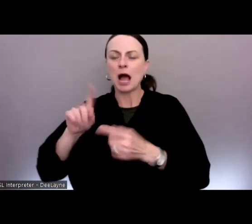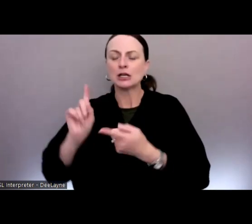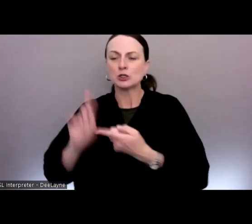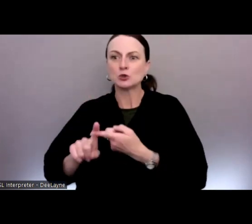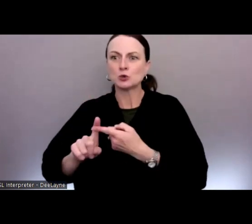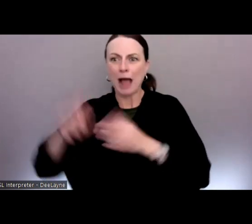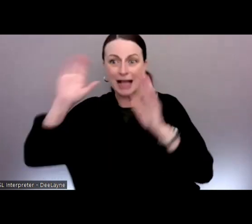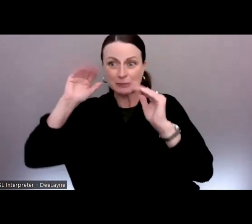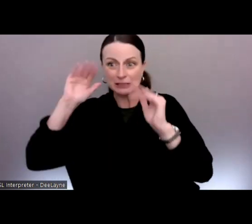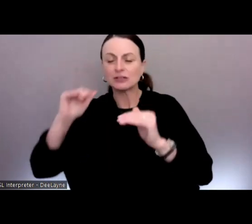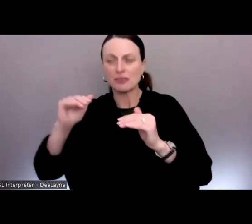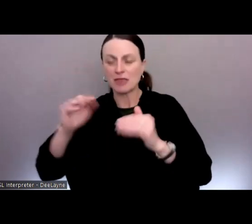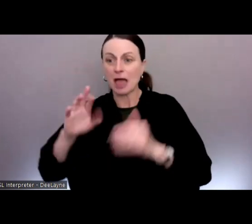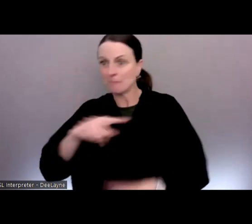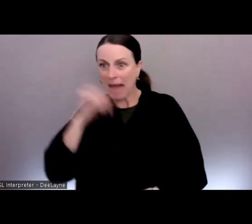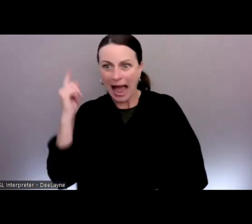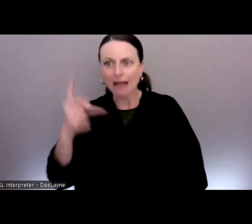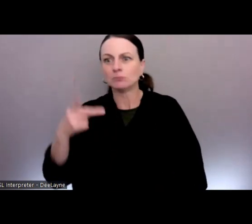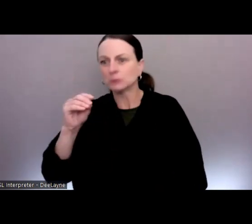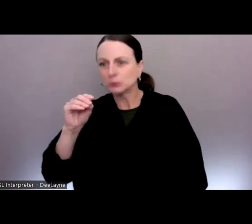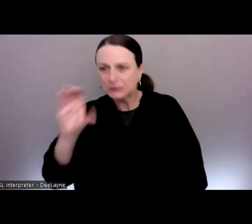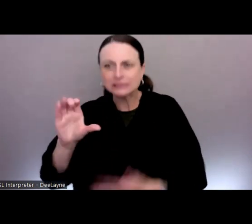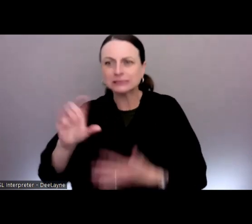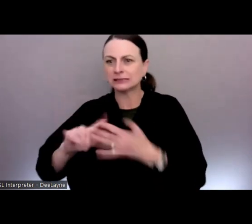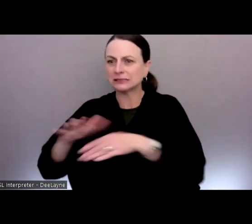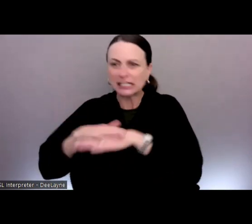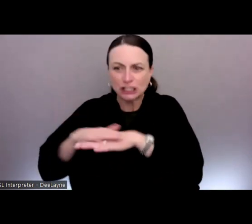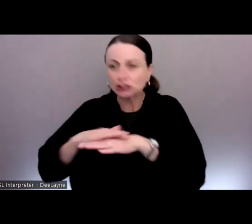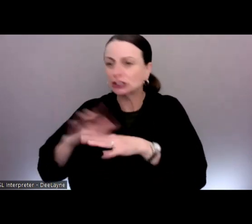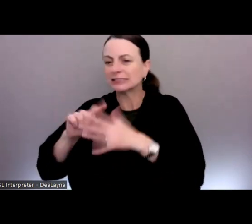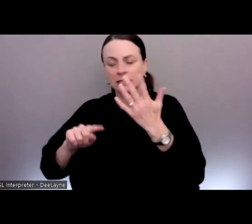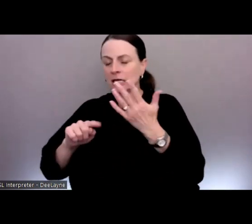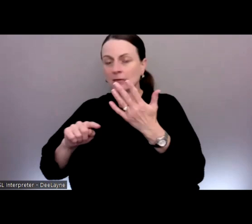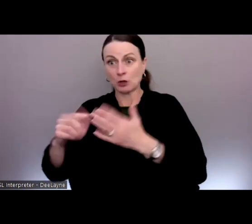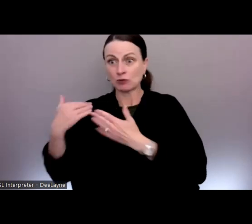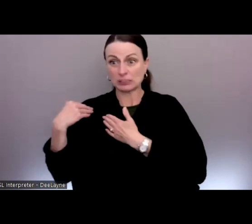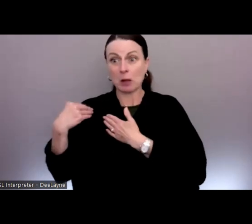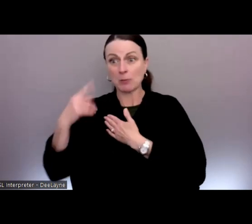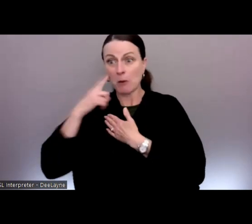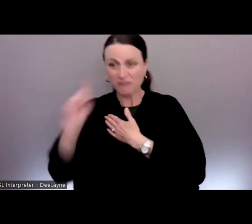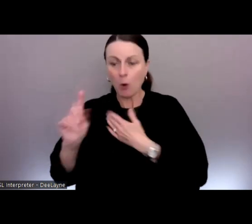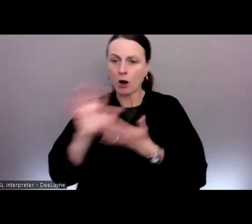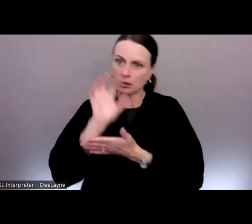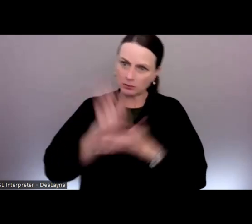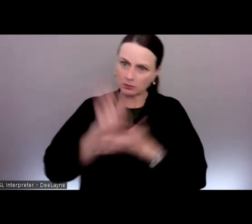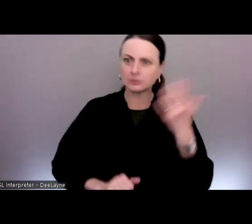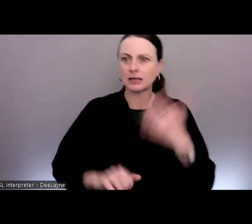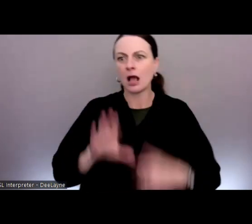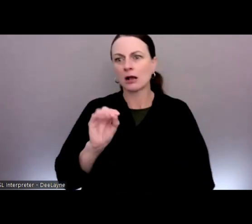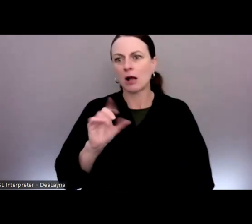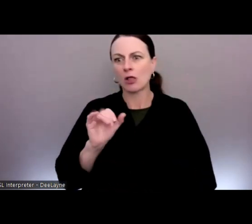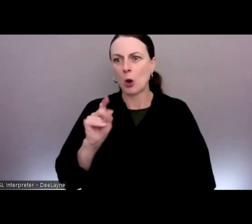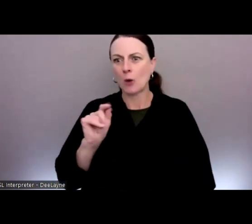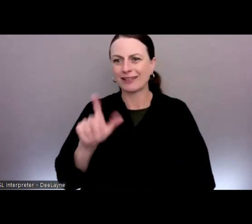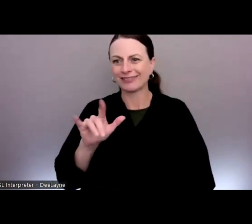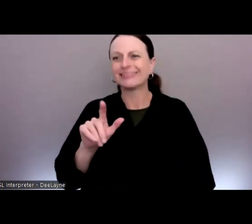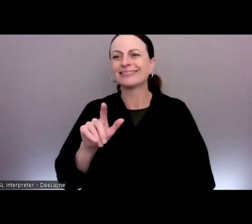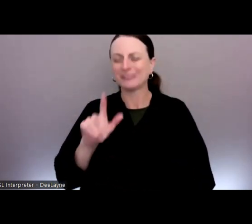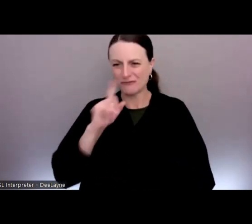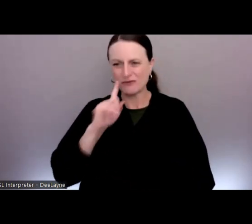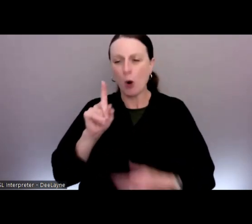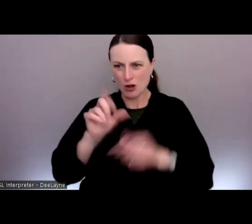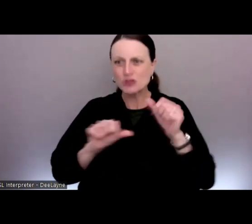other racialized people are the ones responsible for diversifying and decolonizing the university. I